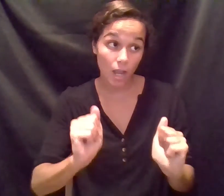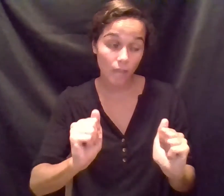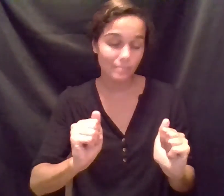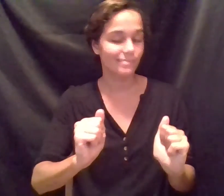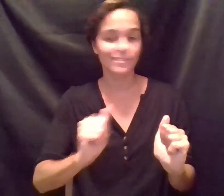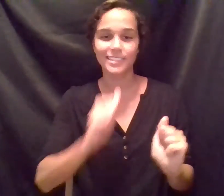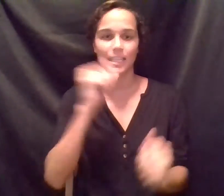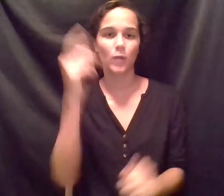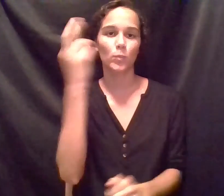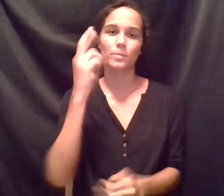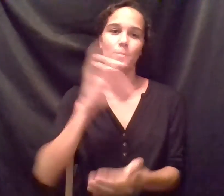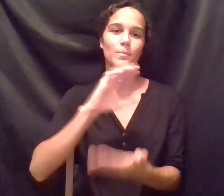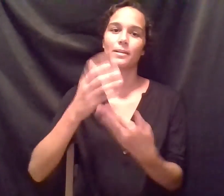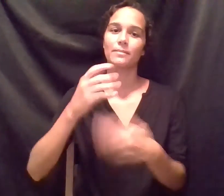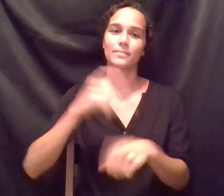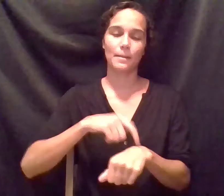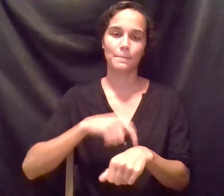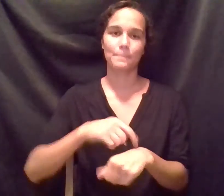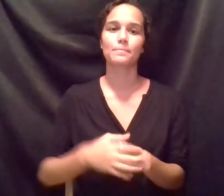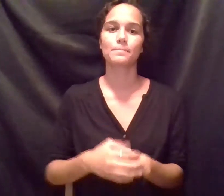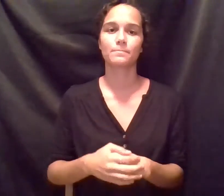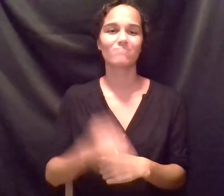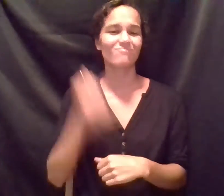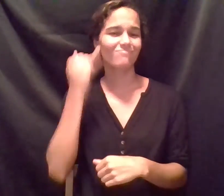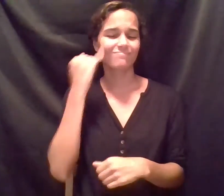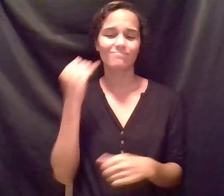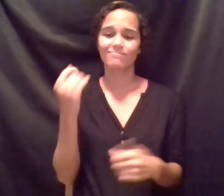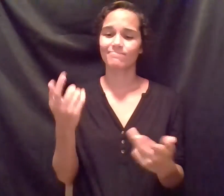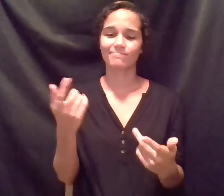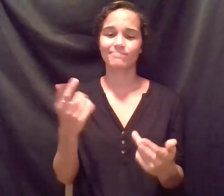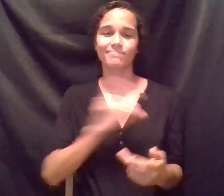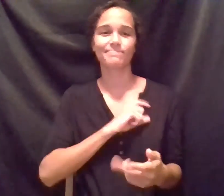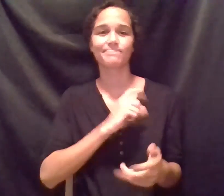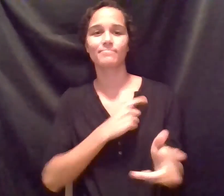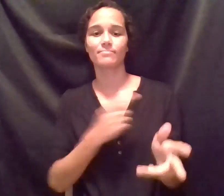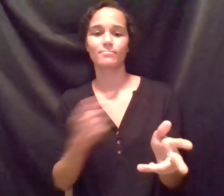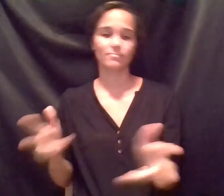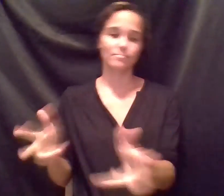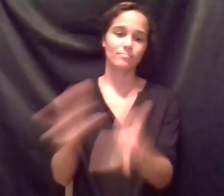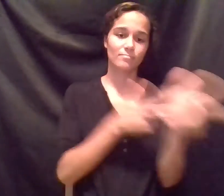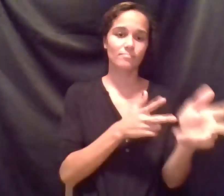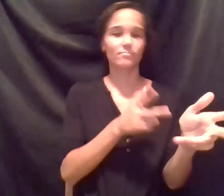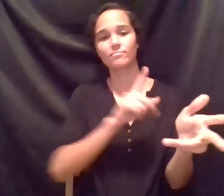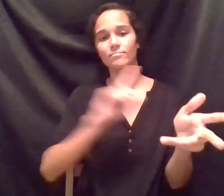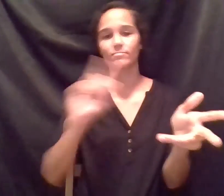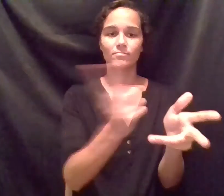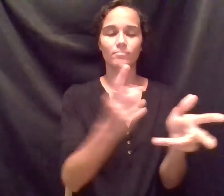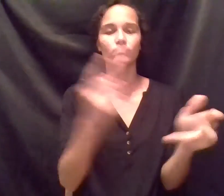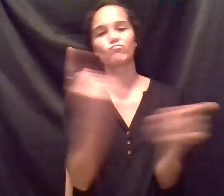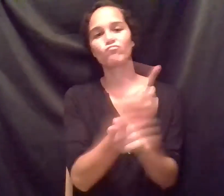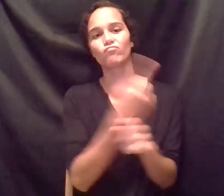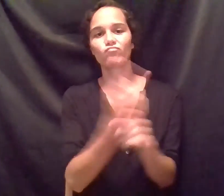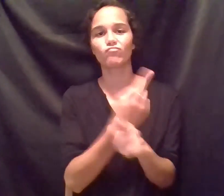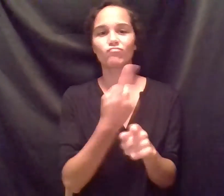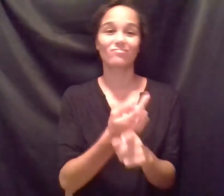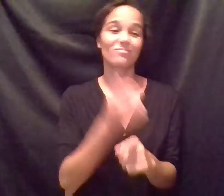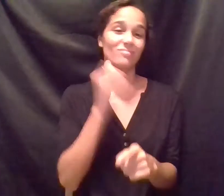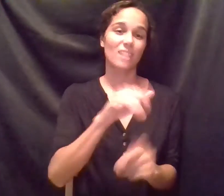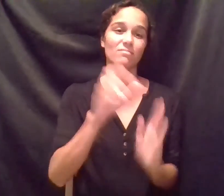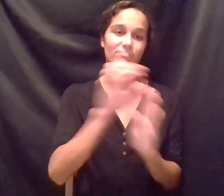officer is just pulling you over and is just doing a regular, ordinary traffic stop, that is 100% constitutional. Please don't tell